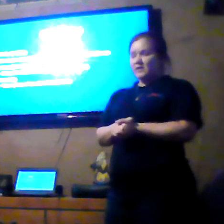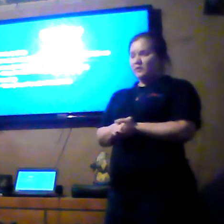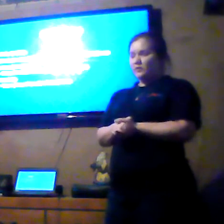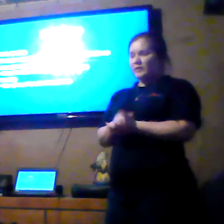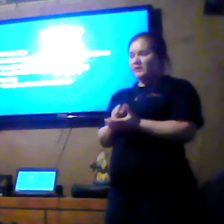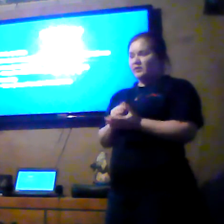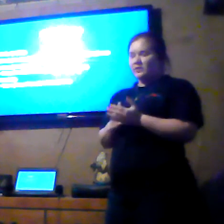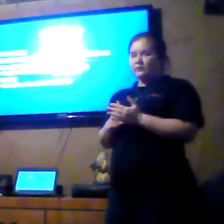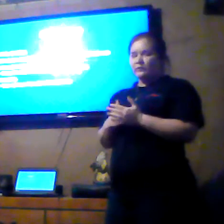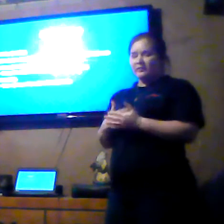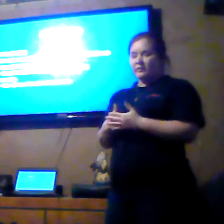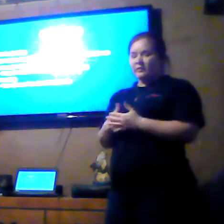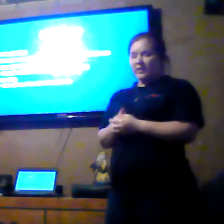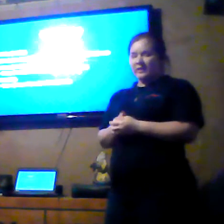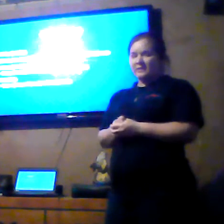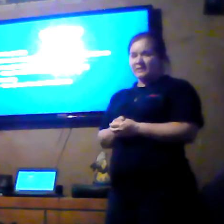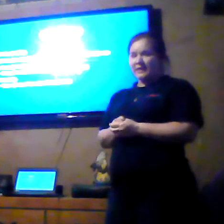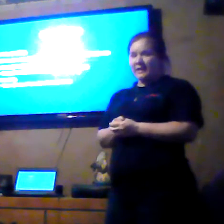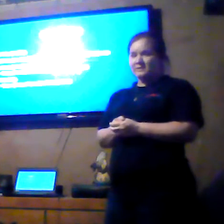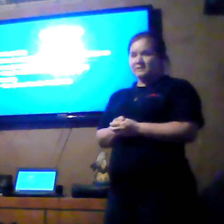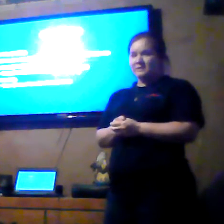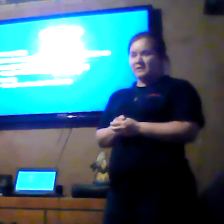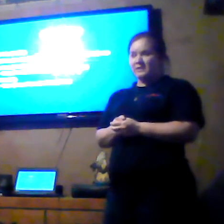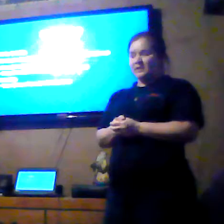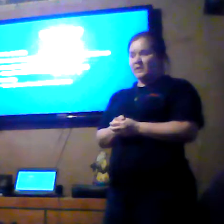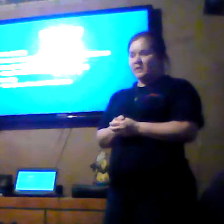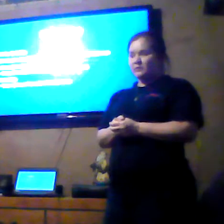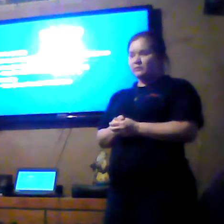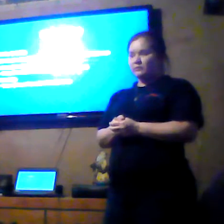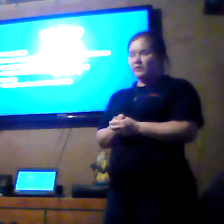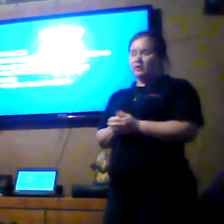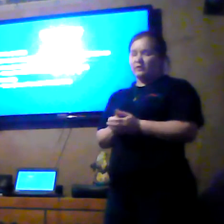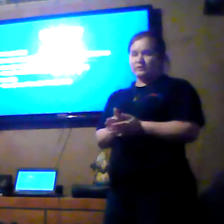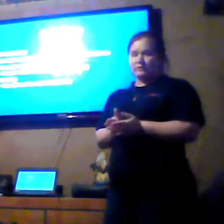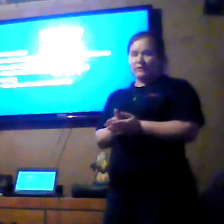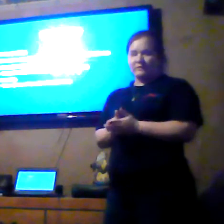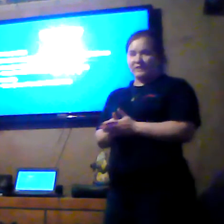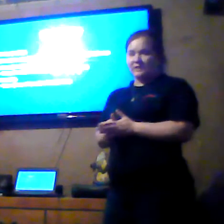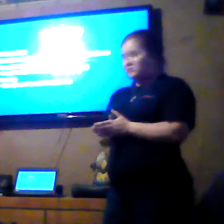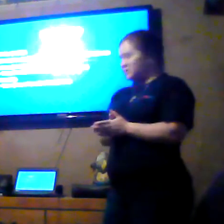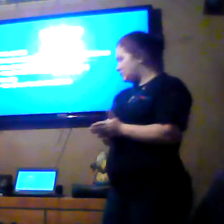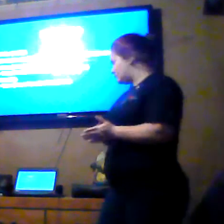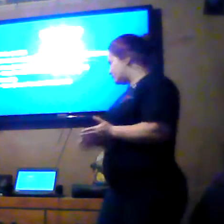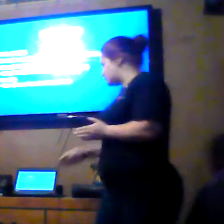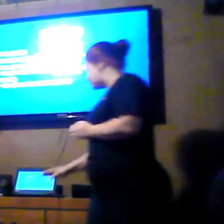no record of whether or not they assist in recurrence or not of the condition.